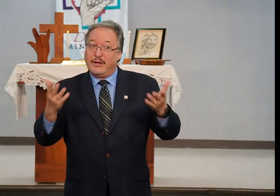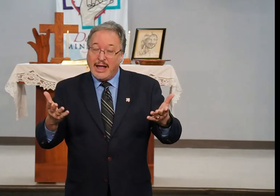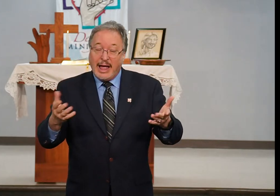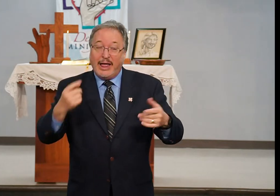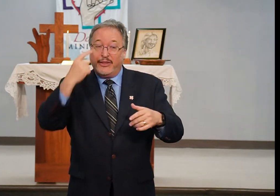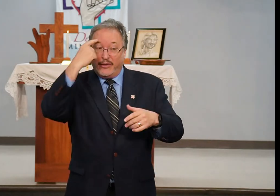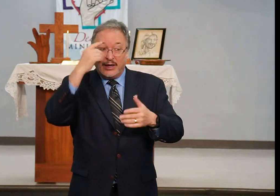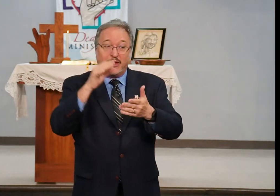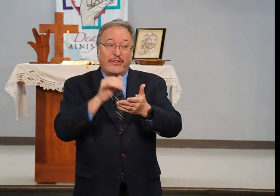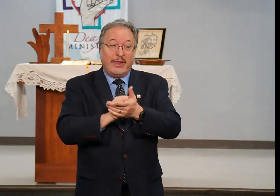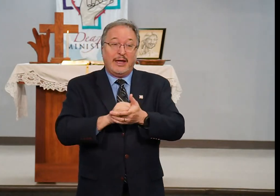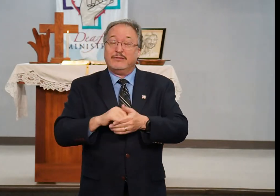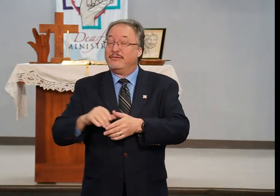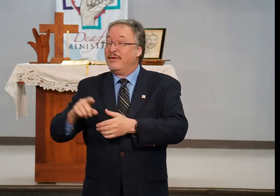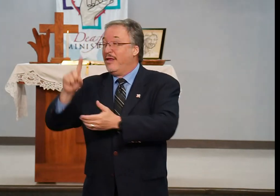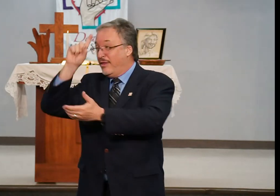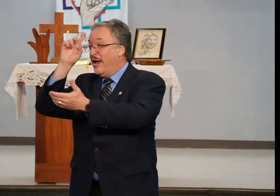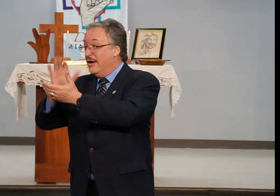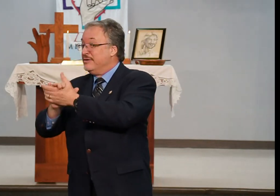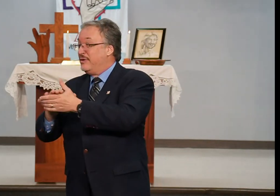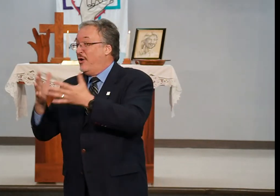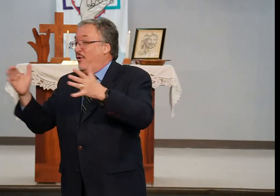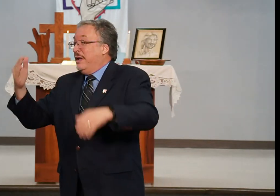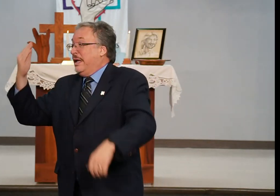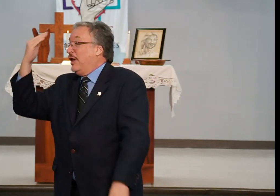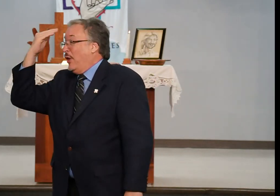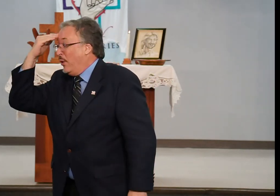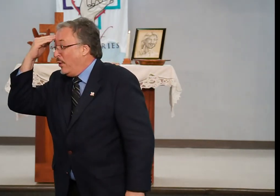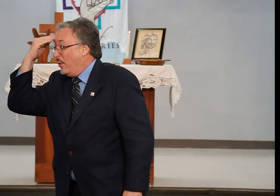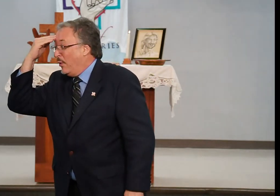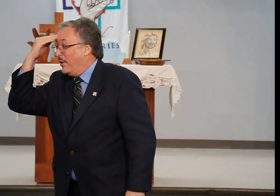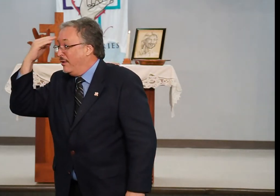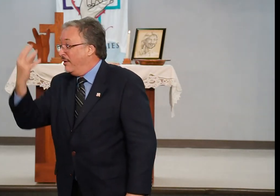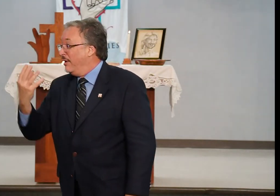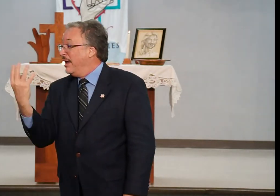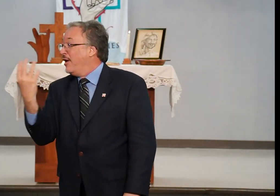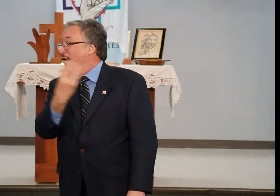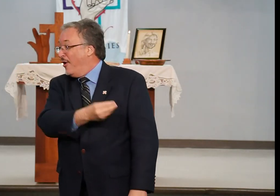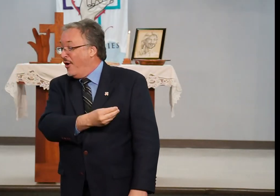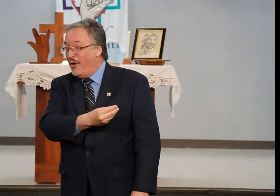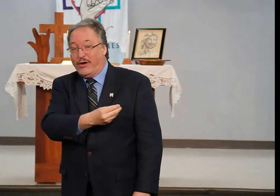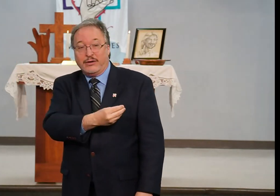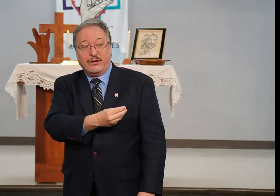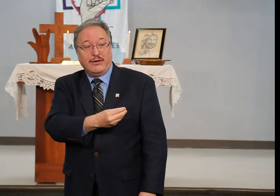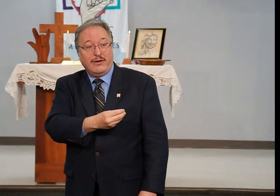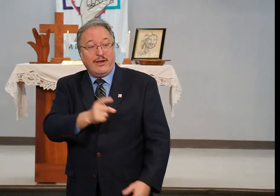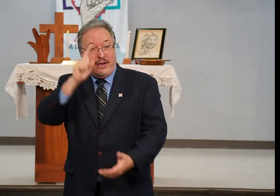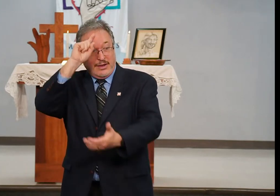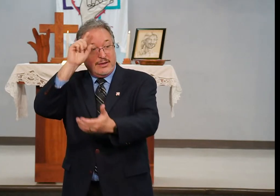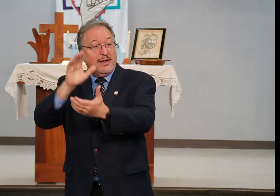Well, it is thought now that her husband knew that she was